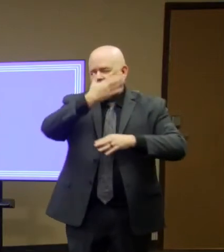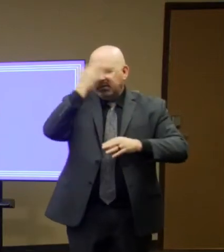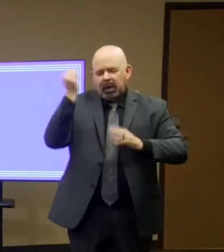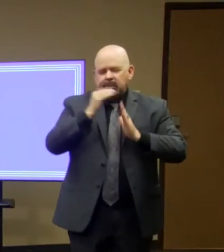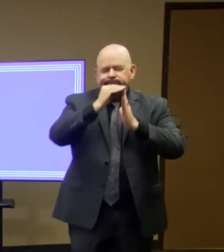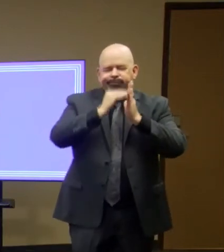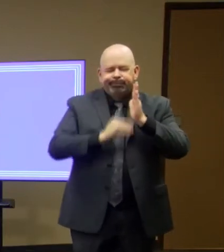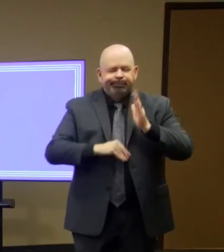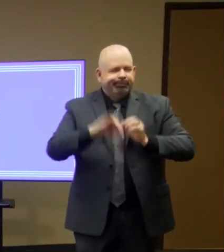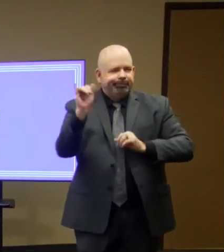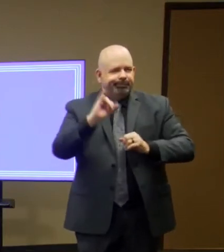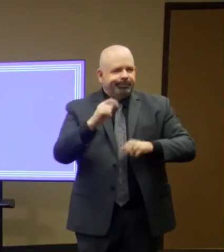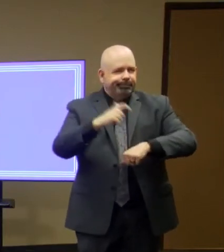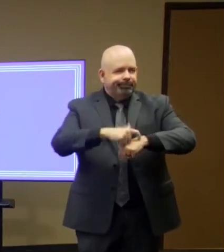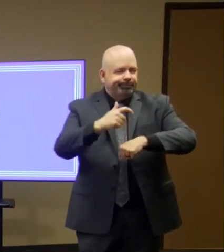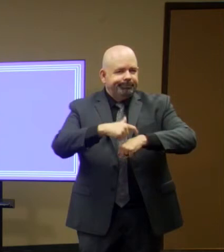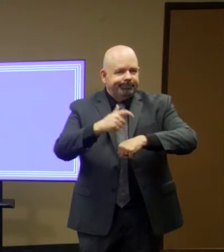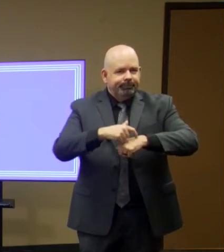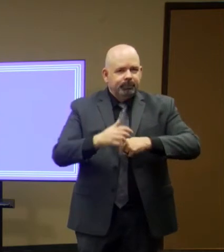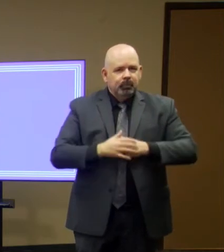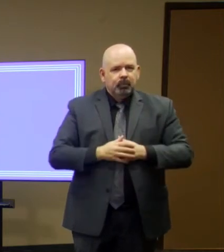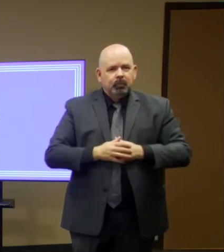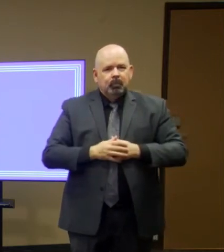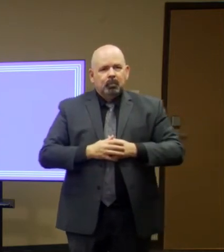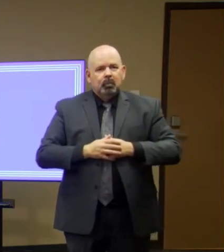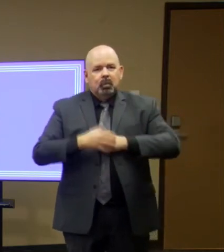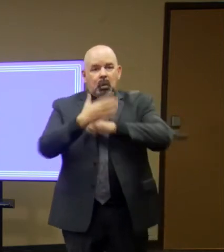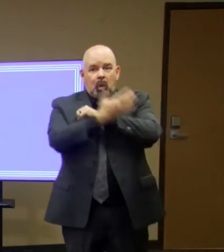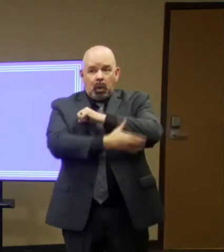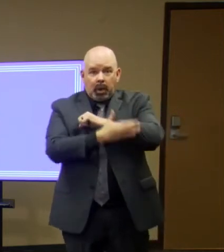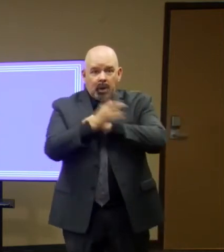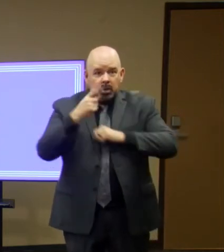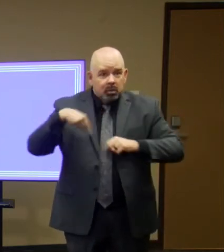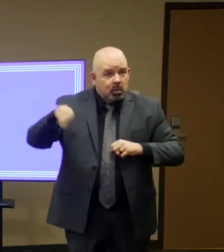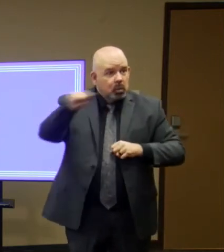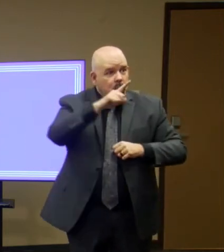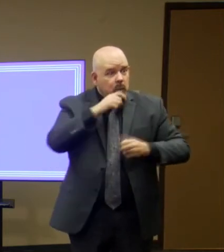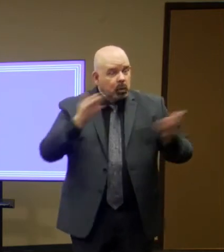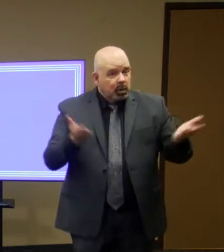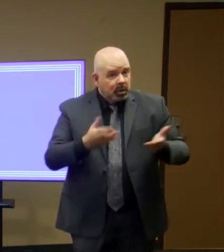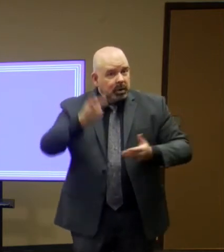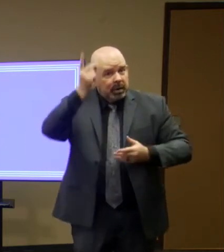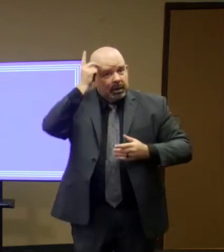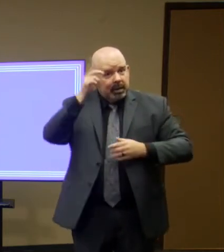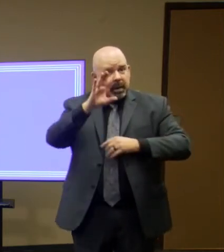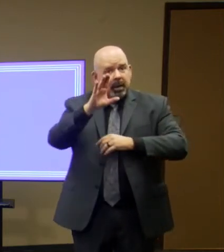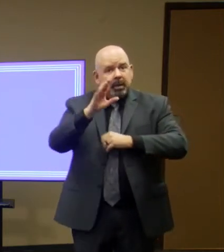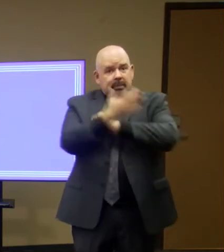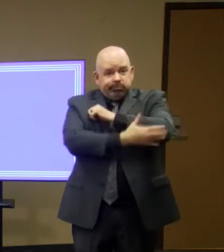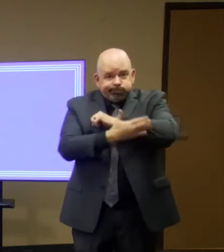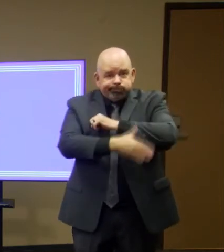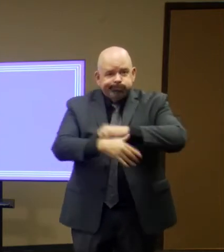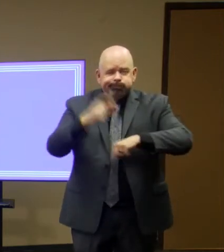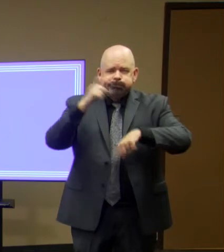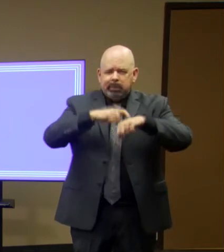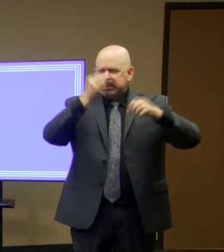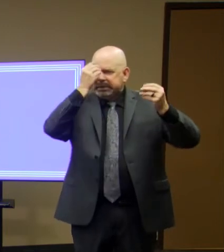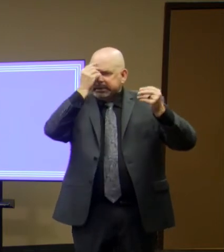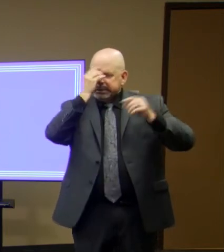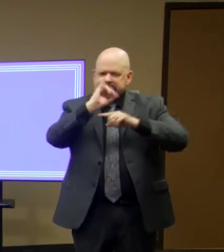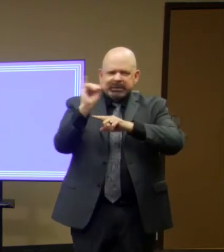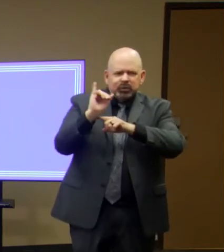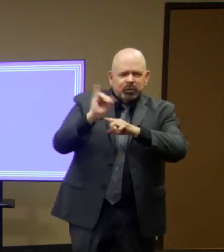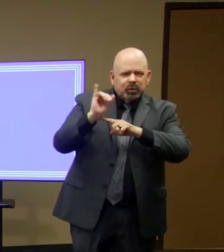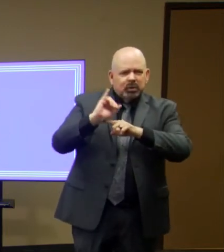of Dallas County residents to look at renewing their insurance. If you don't get renewed by